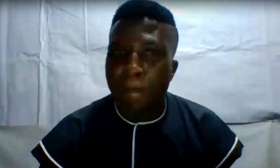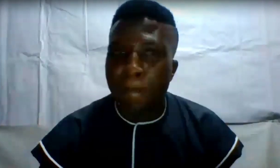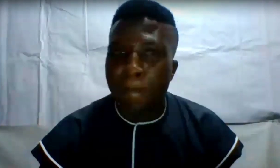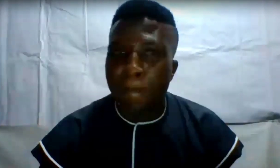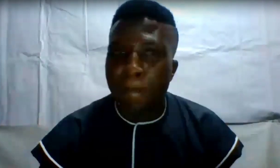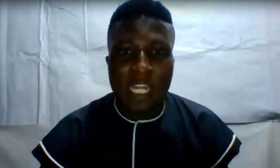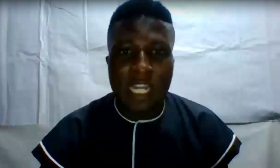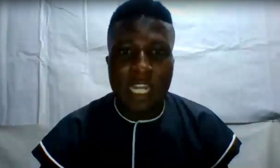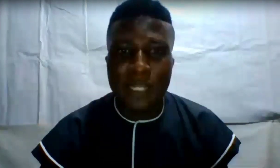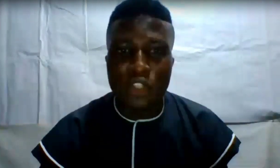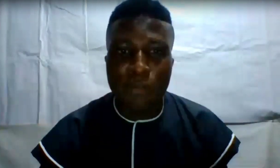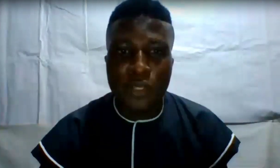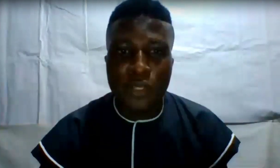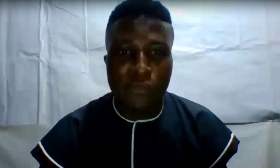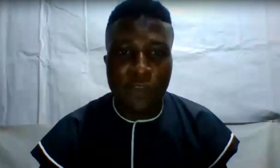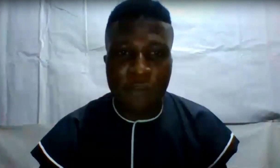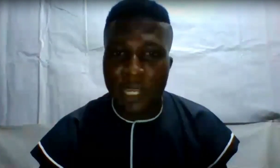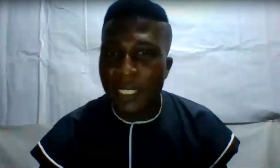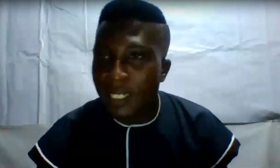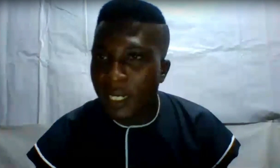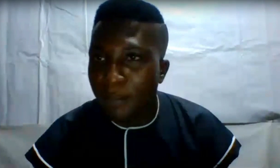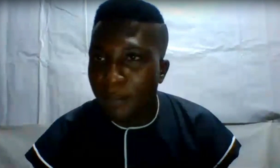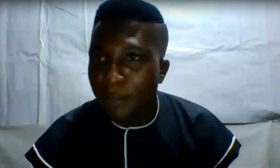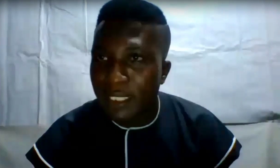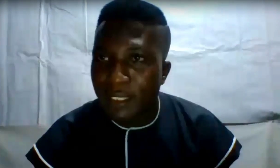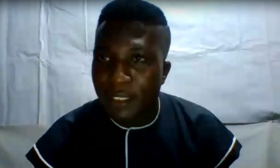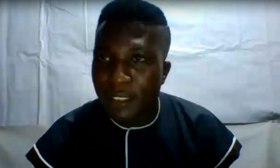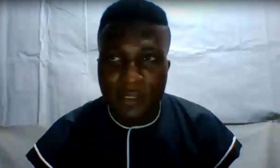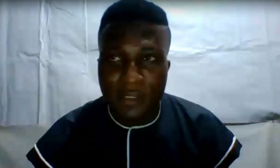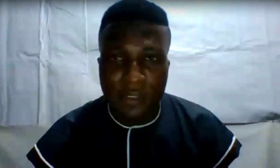Admin, please unmute Favor, India, Amadi.